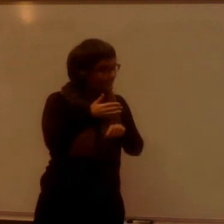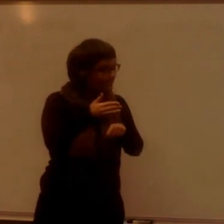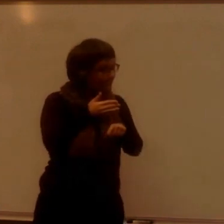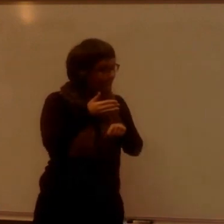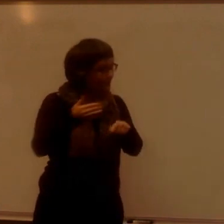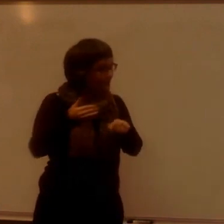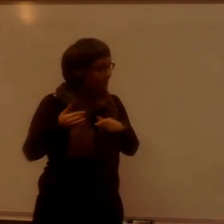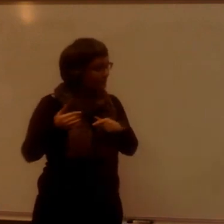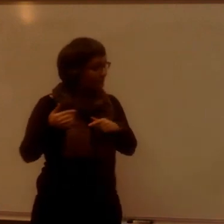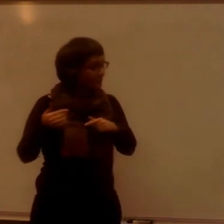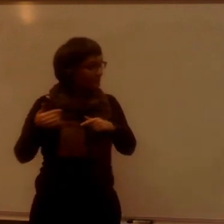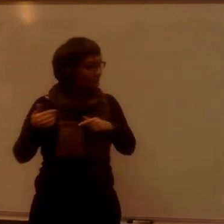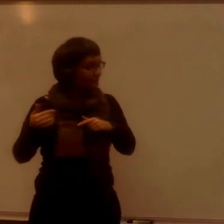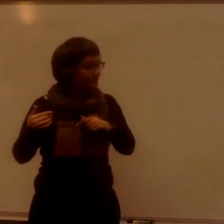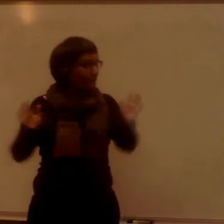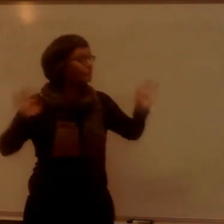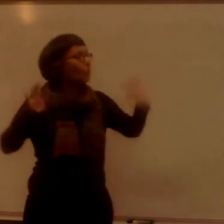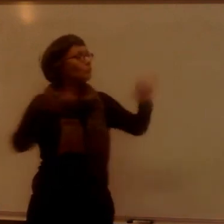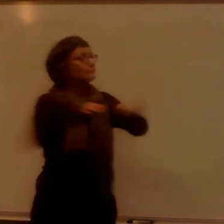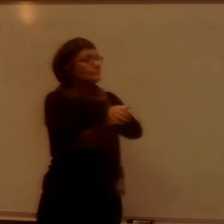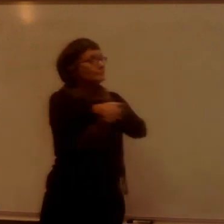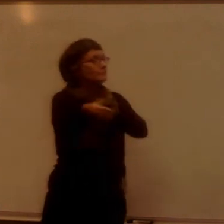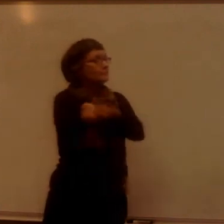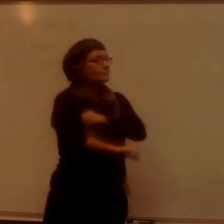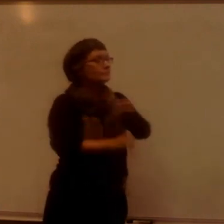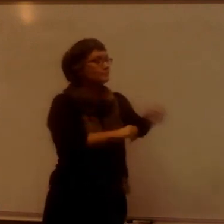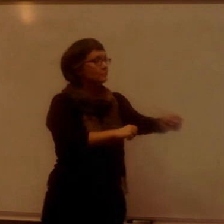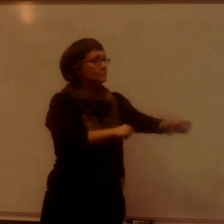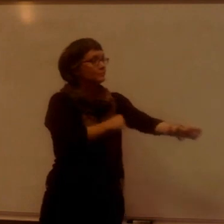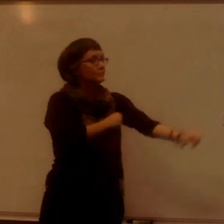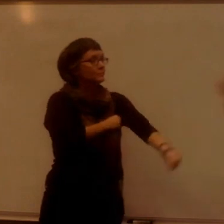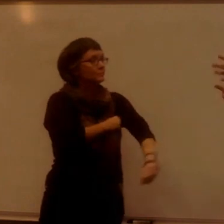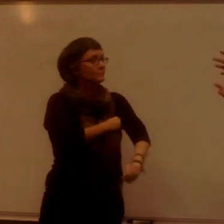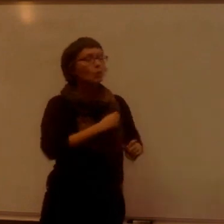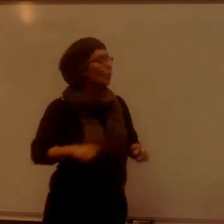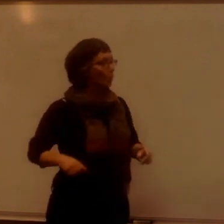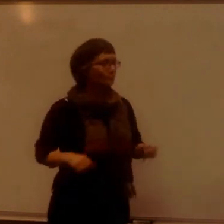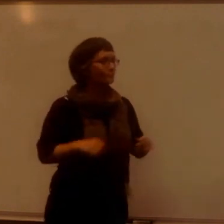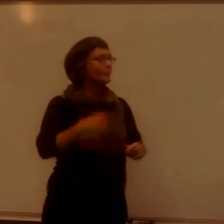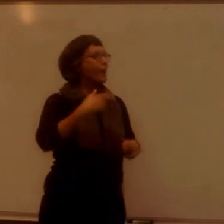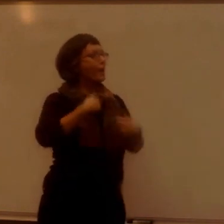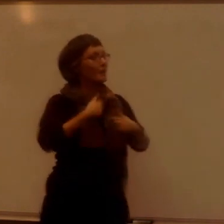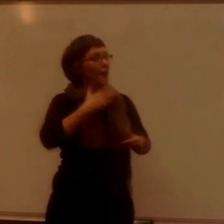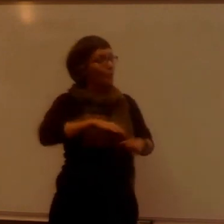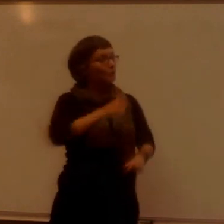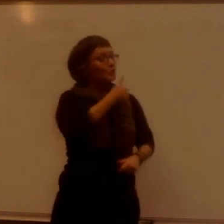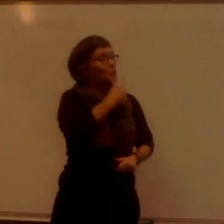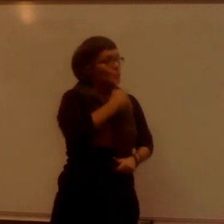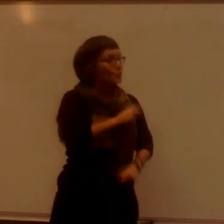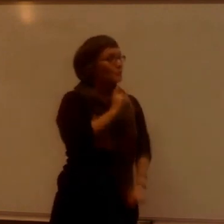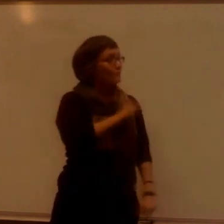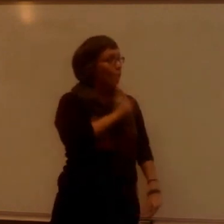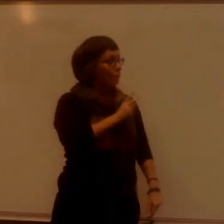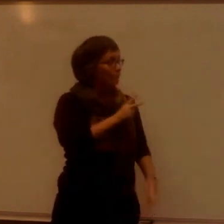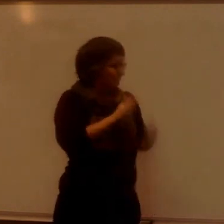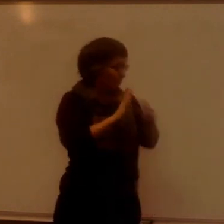Can I read the text instead? Can I read the text version? So yes, you can actually... I want to